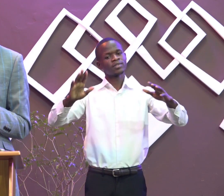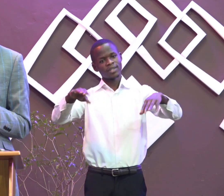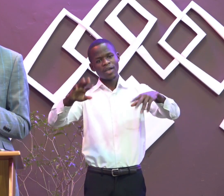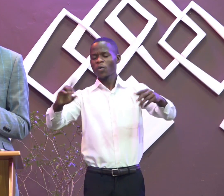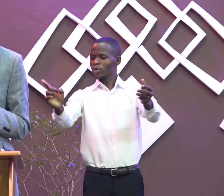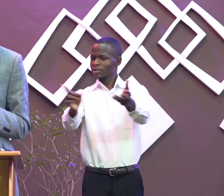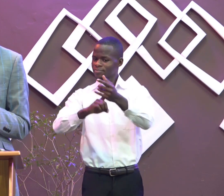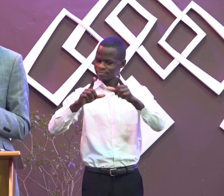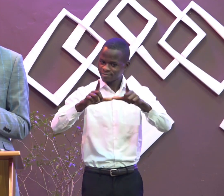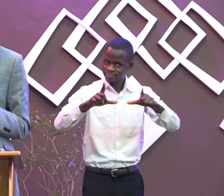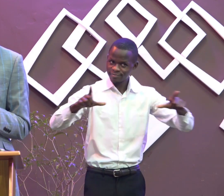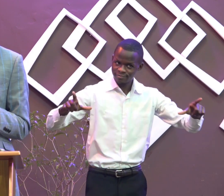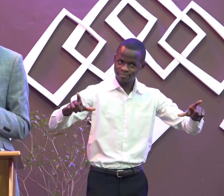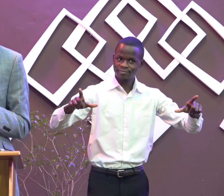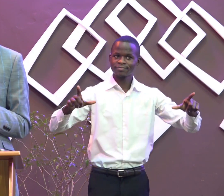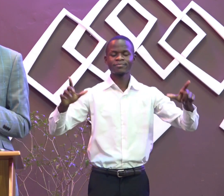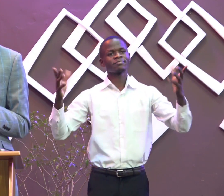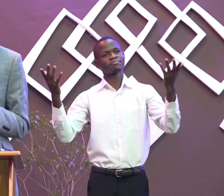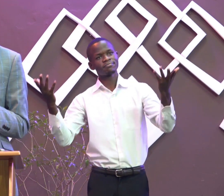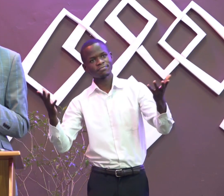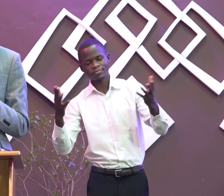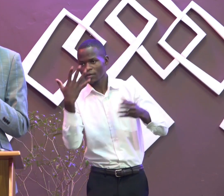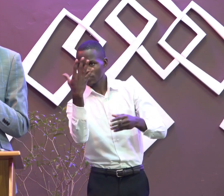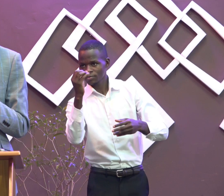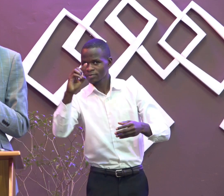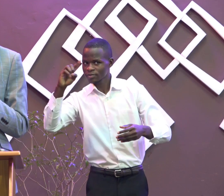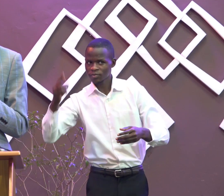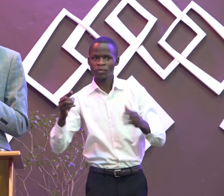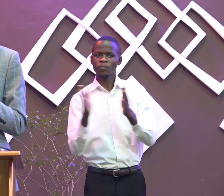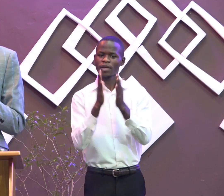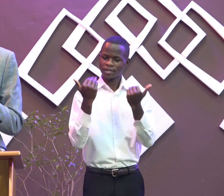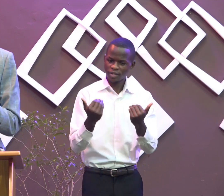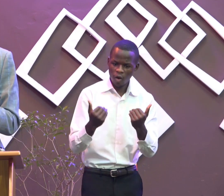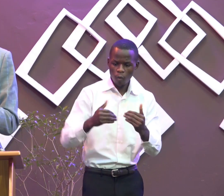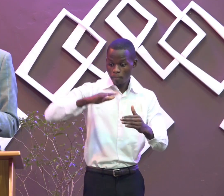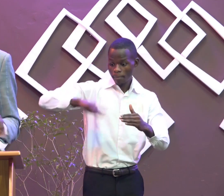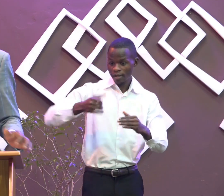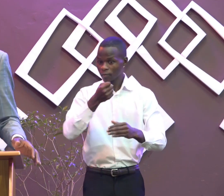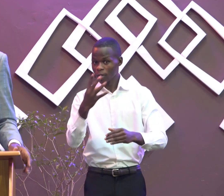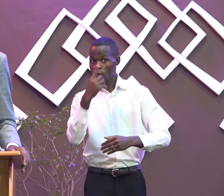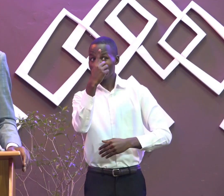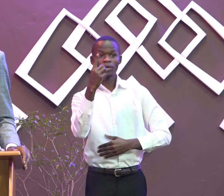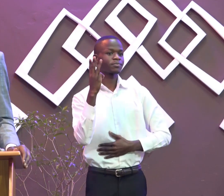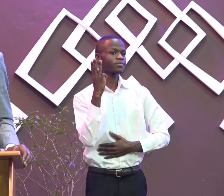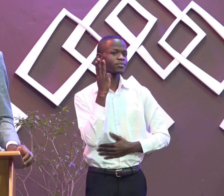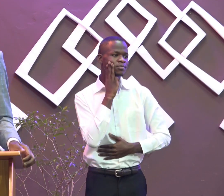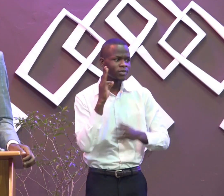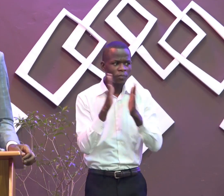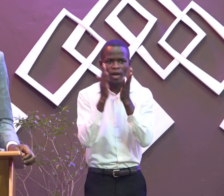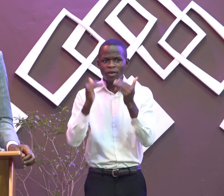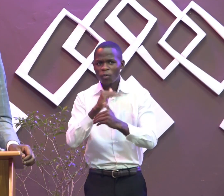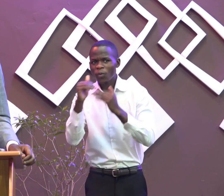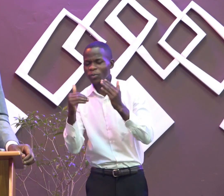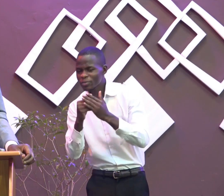ataano tubizaayo miliyoni emu ekkanisa n'ekuba enduulu okulaba nti tuyina emitwalo